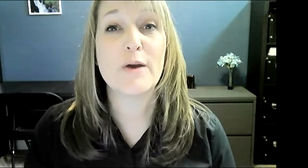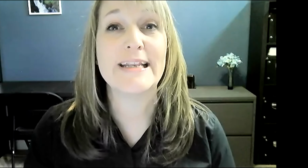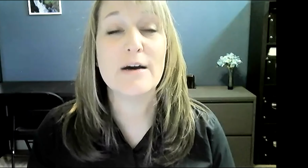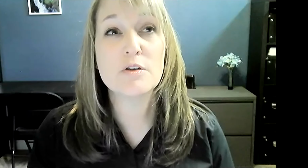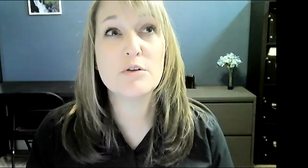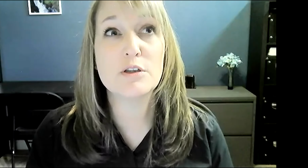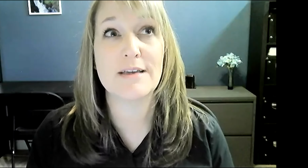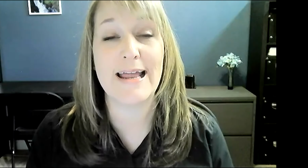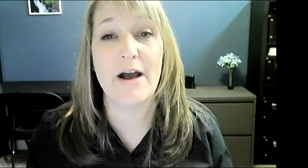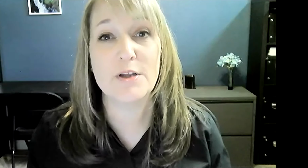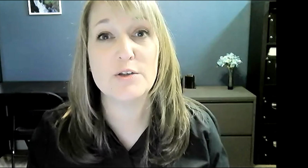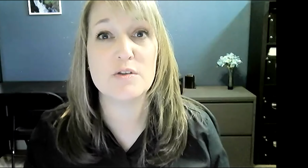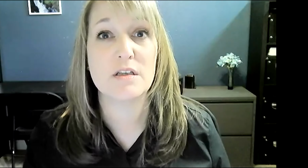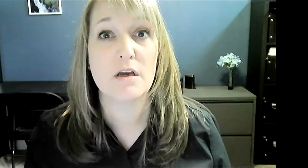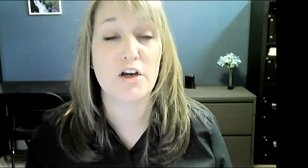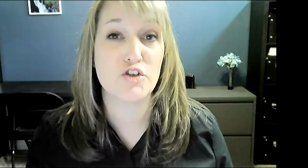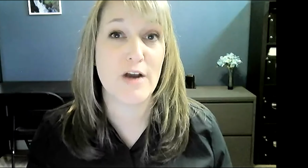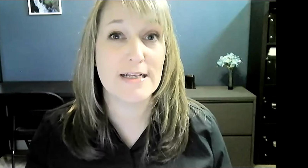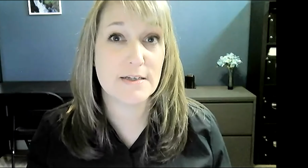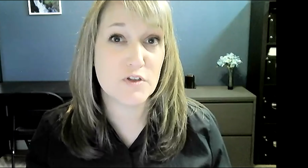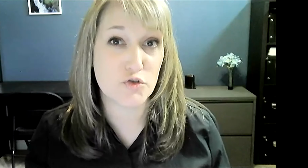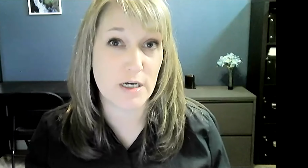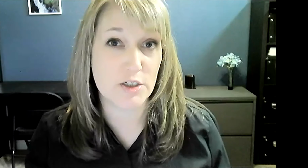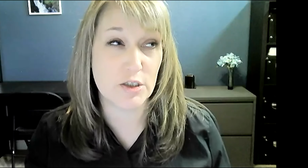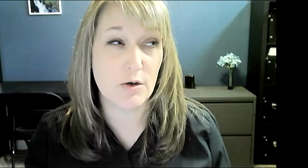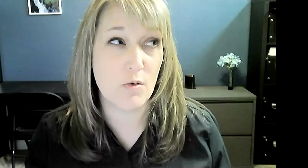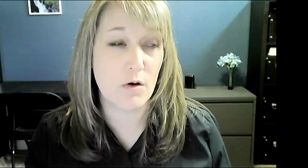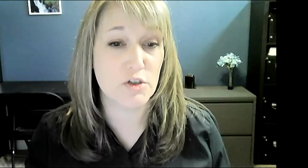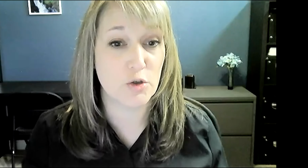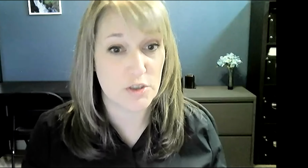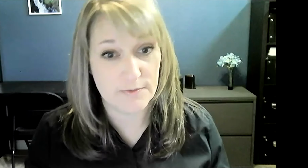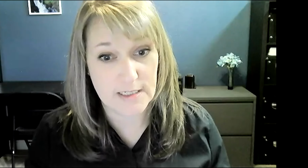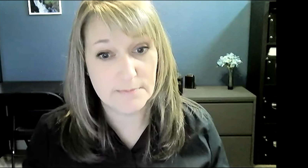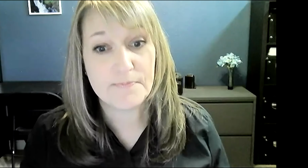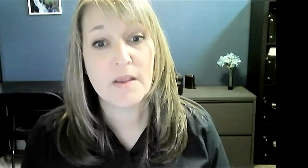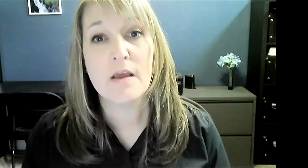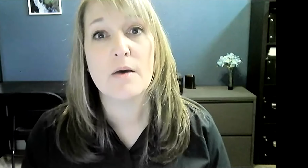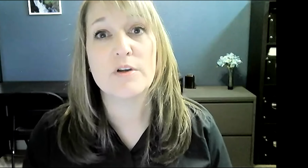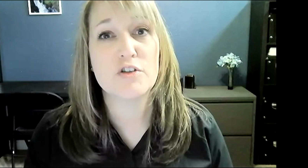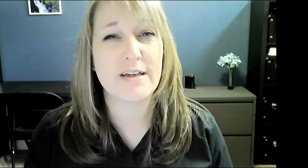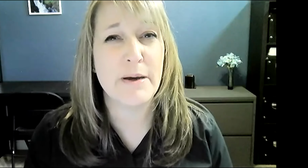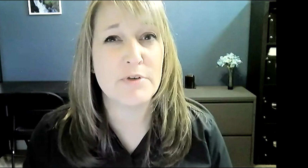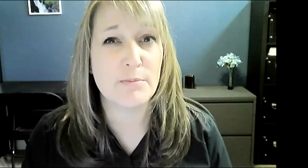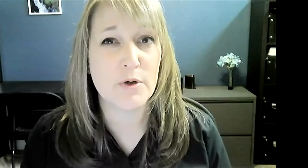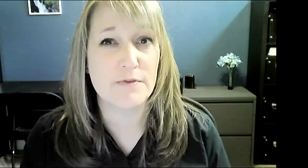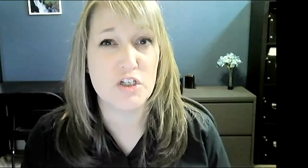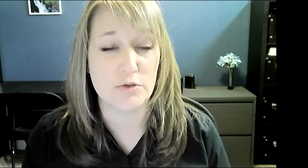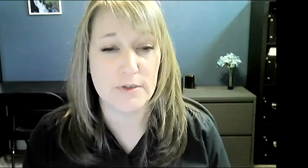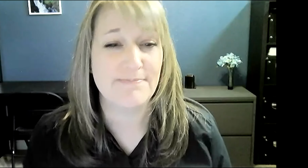All right, now we're going to look at how to use contrastive structure or shoulder shifting when you're talking about number of children, as